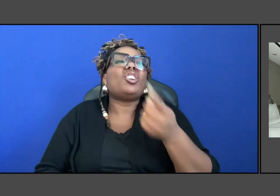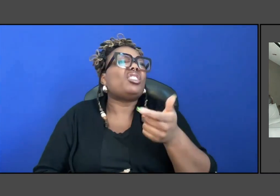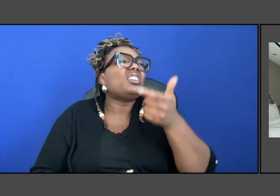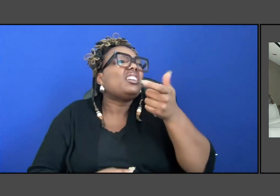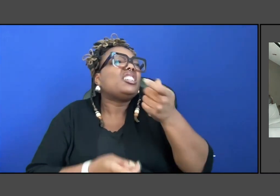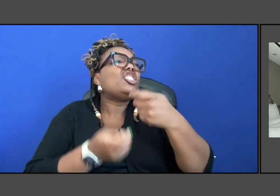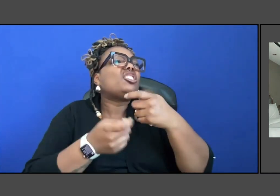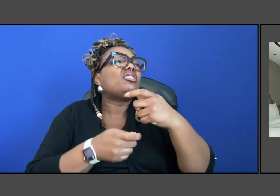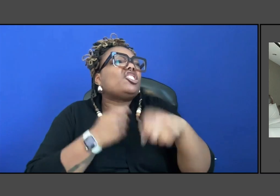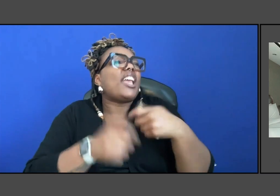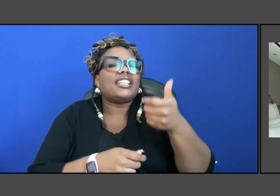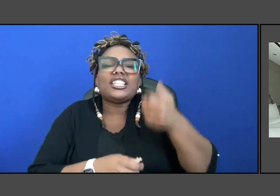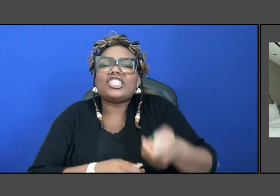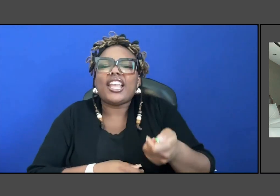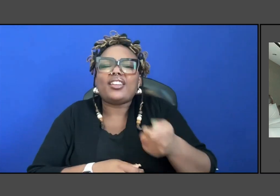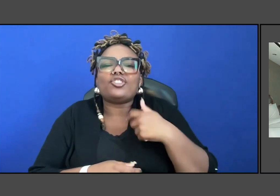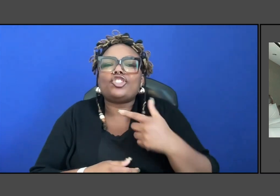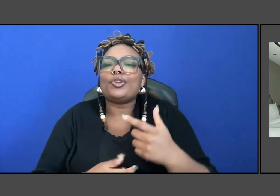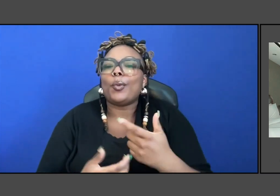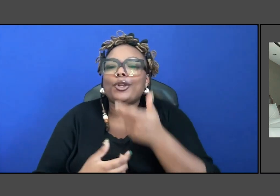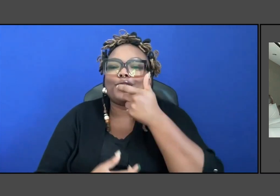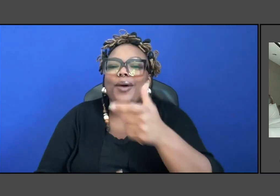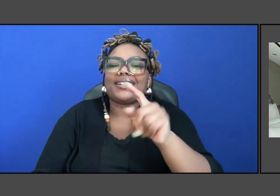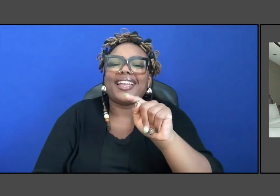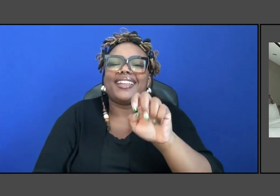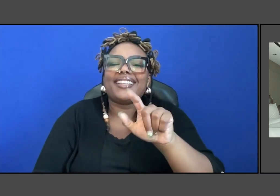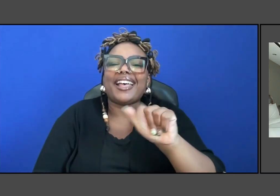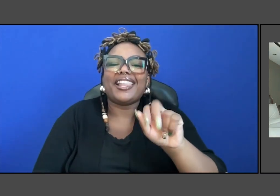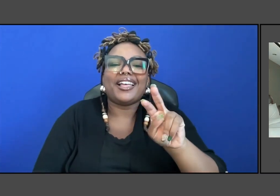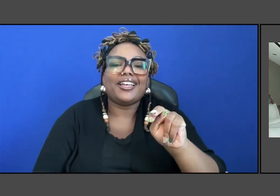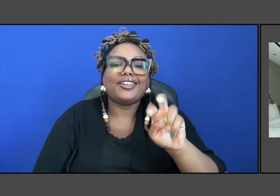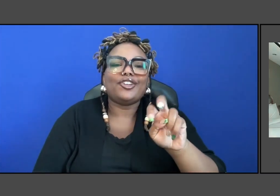She wanted to watch her telenovelas or